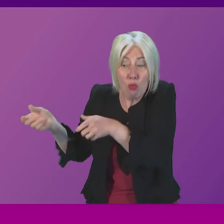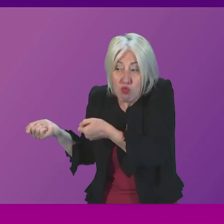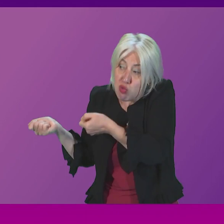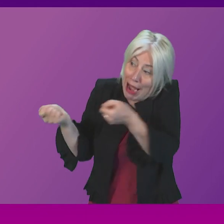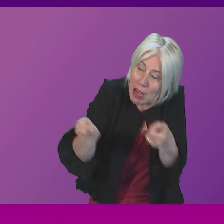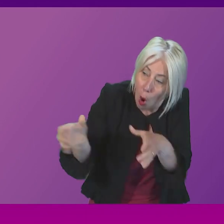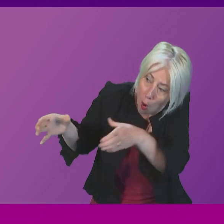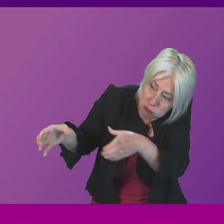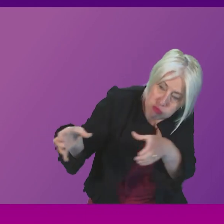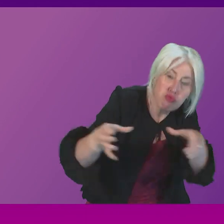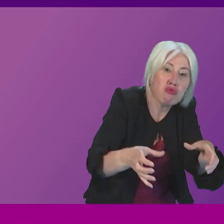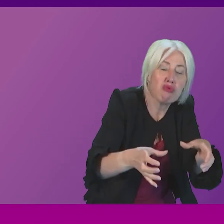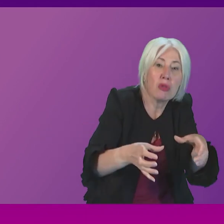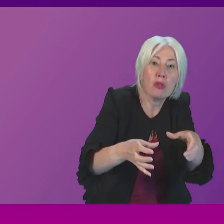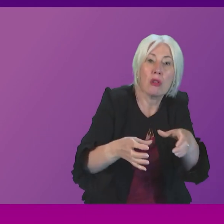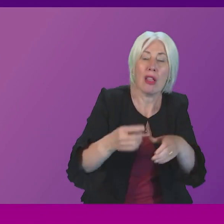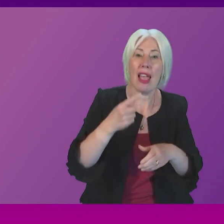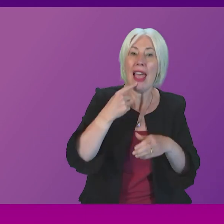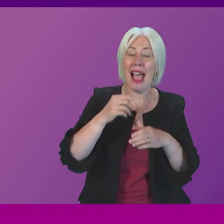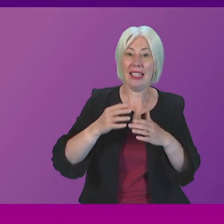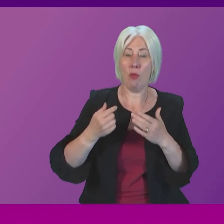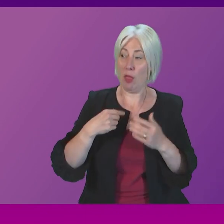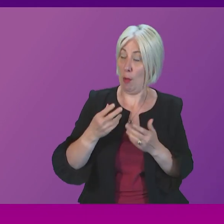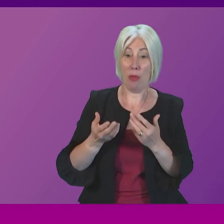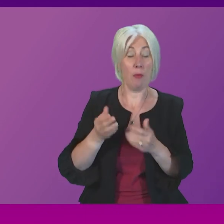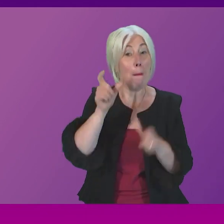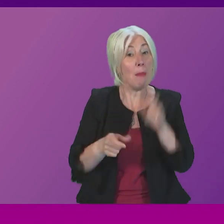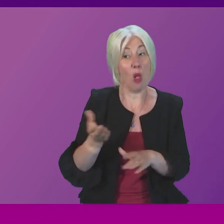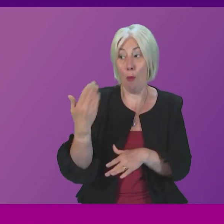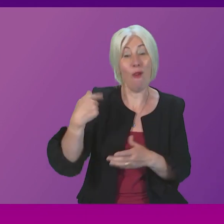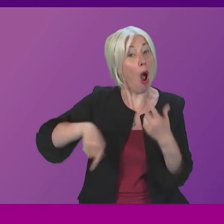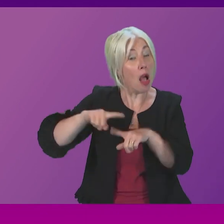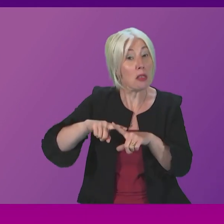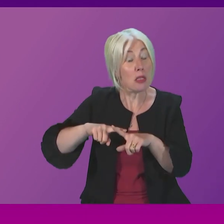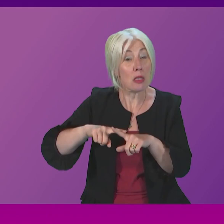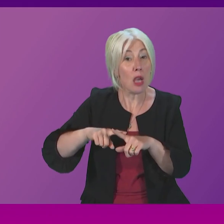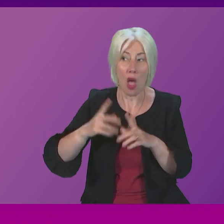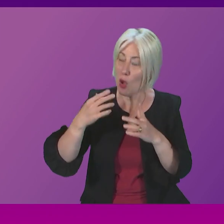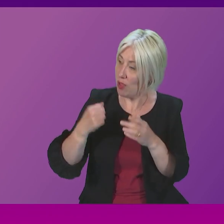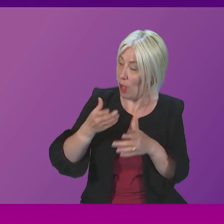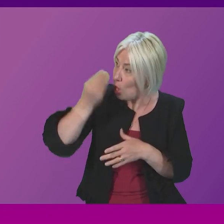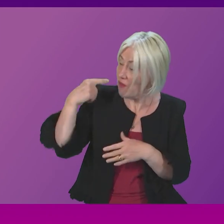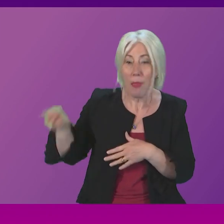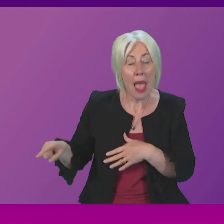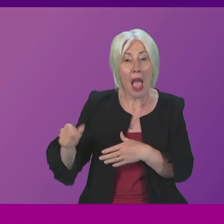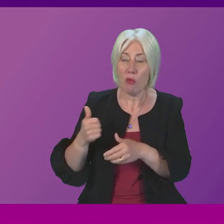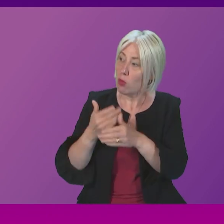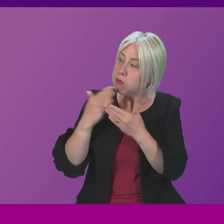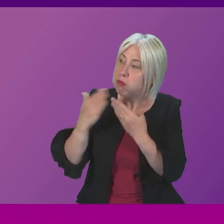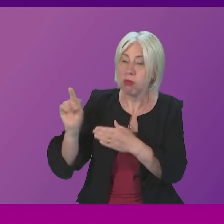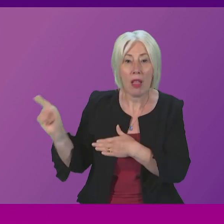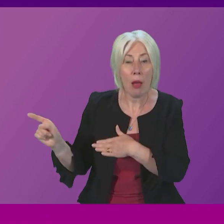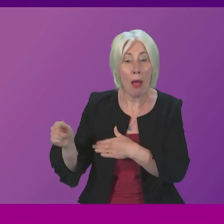And when I said about people standing on the shoulders of giants, I'm very, very aware that I live in a mixed sort of generation of where, when I came